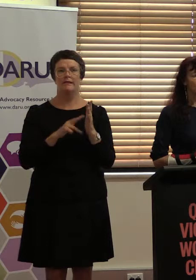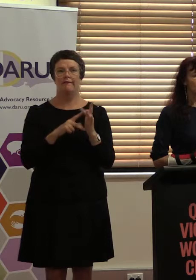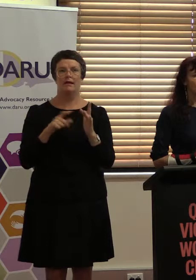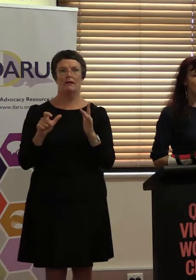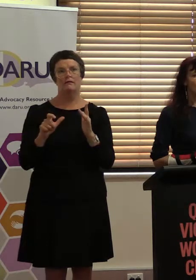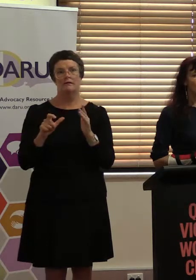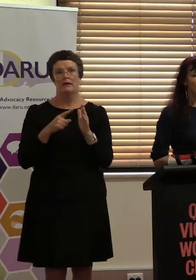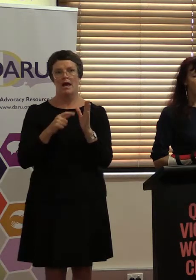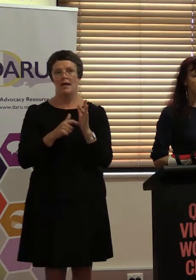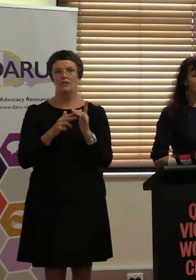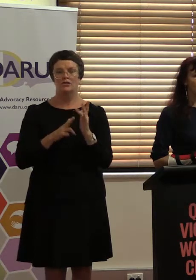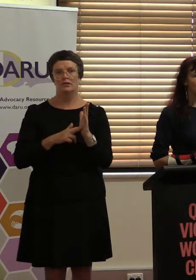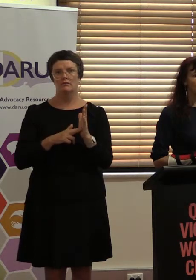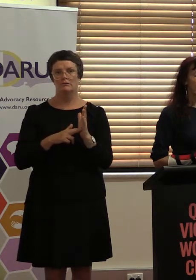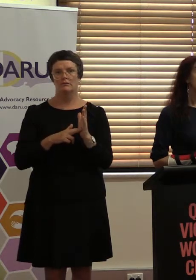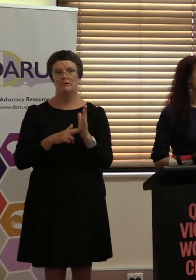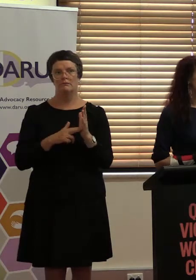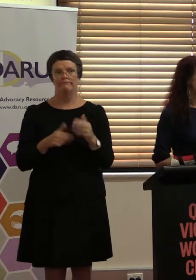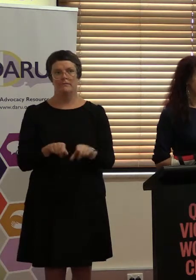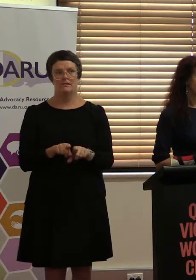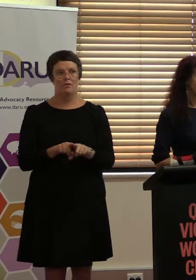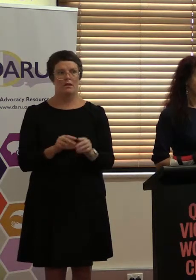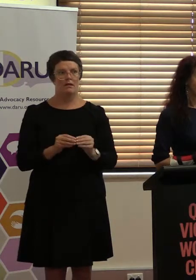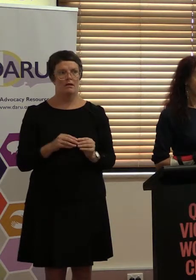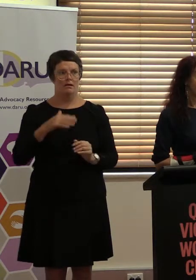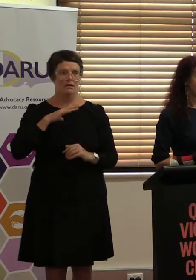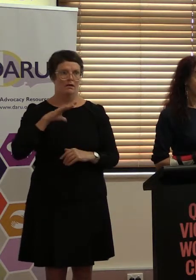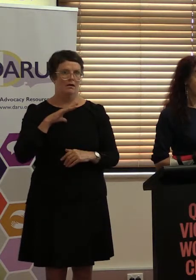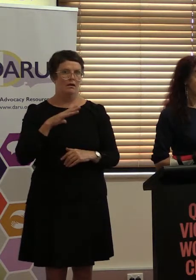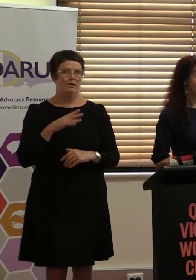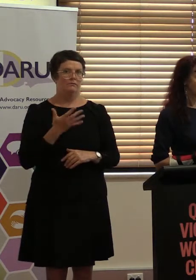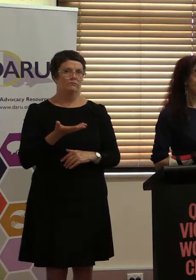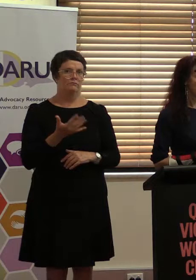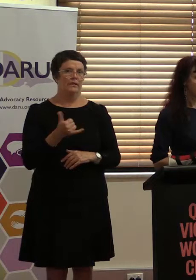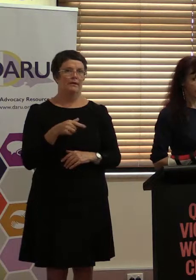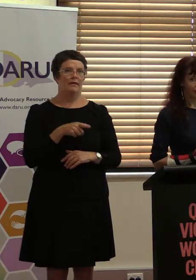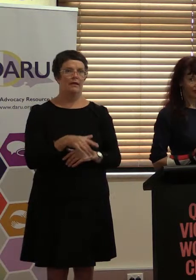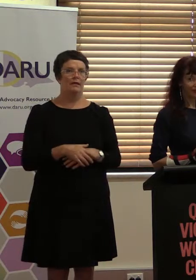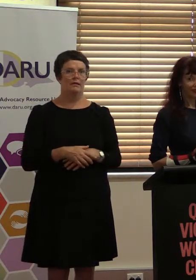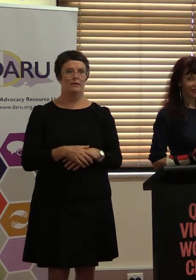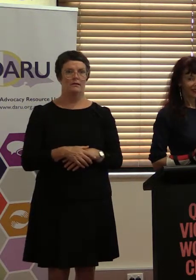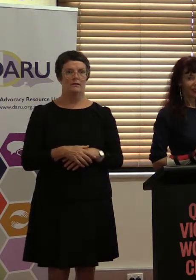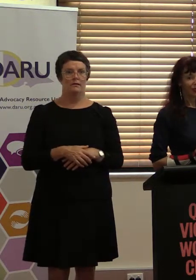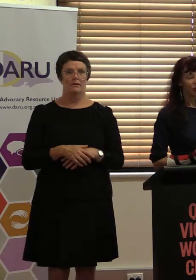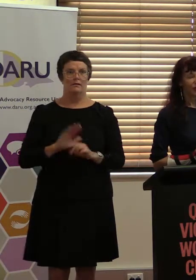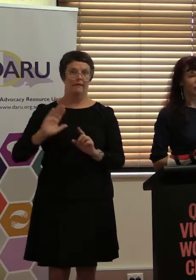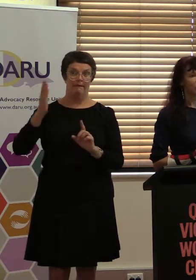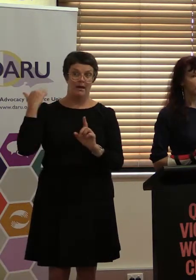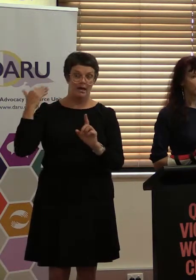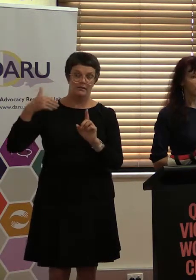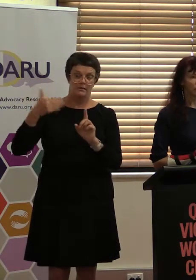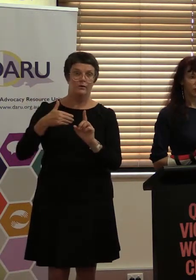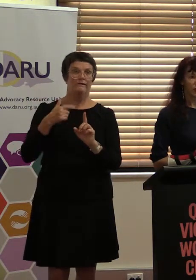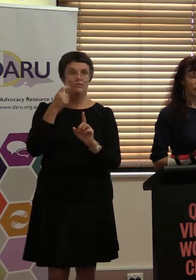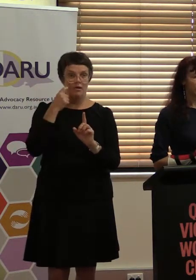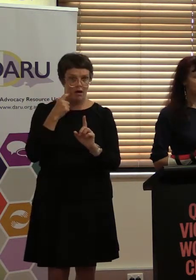I'm not sure what we haven't done yet. We've tried everything. We've